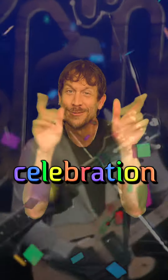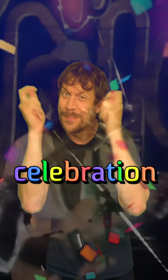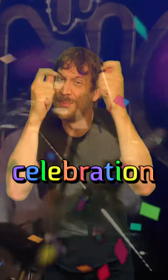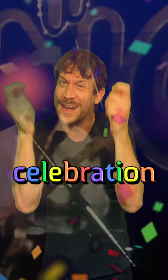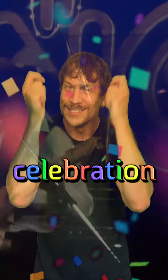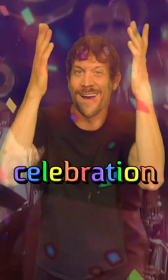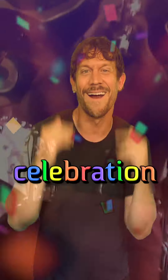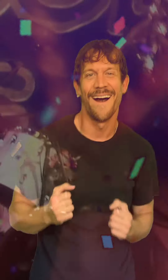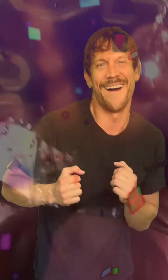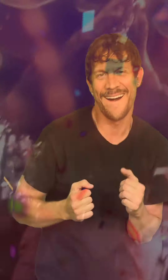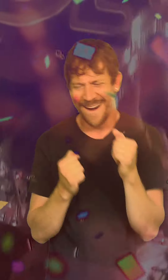a little great show.